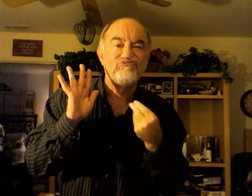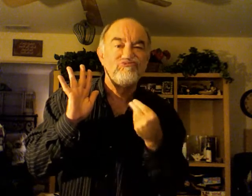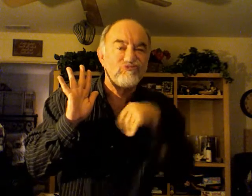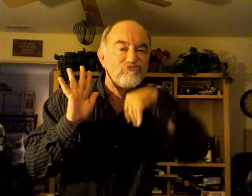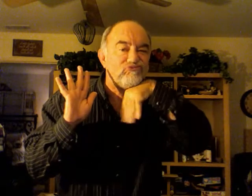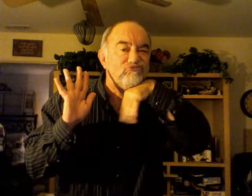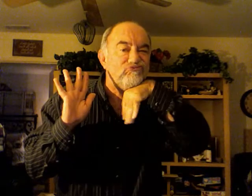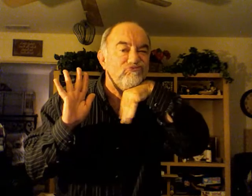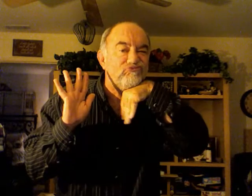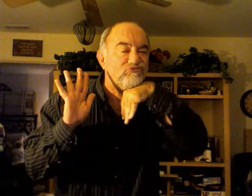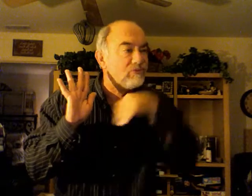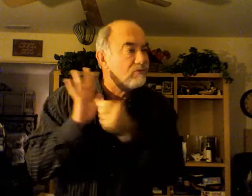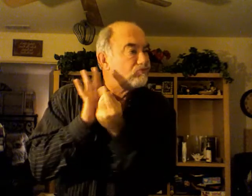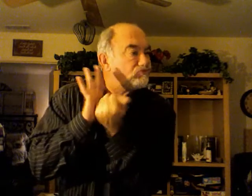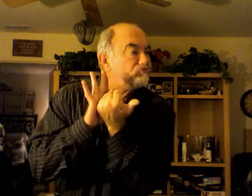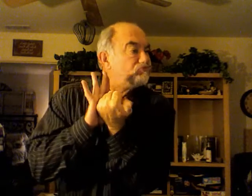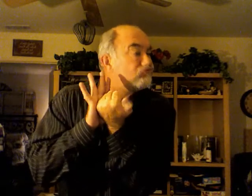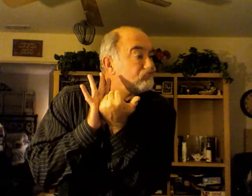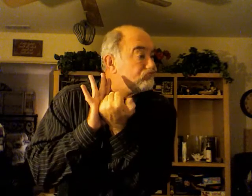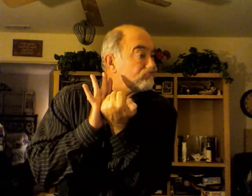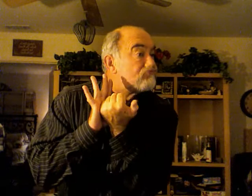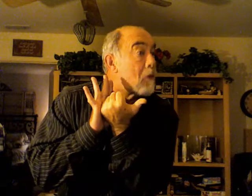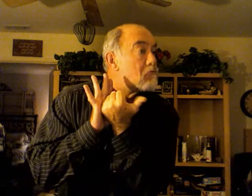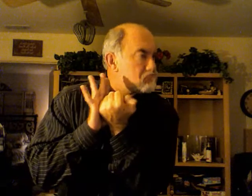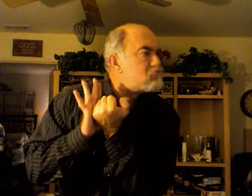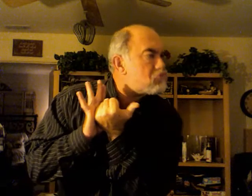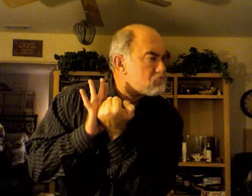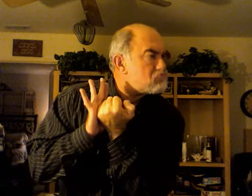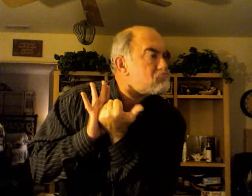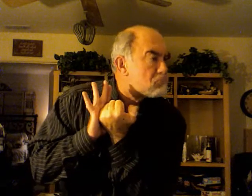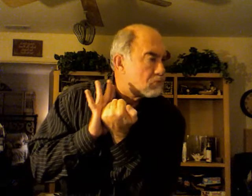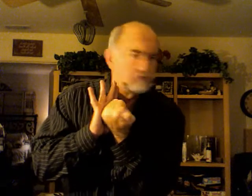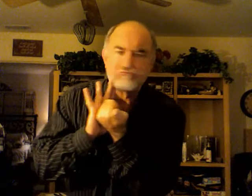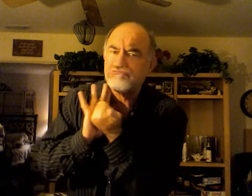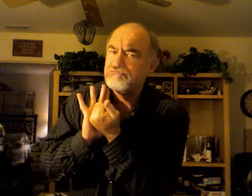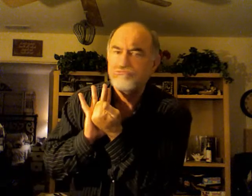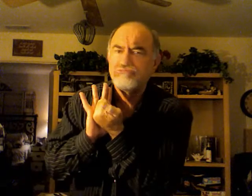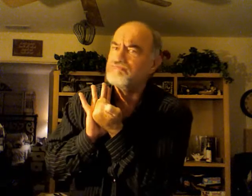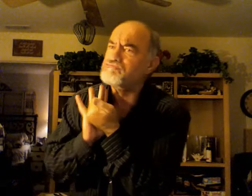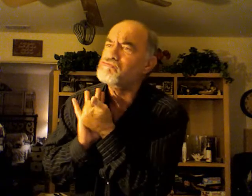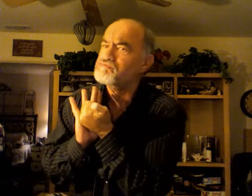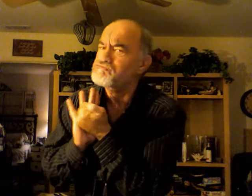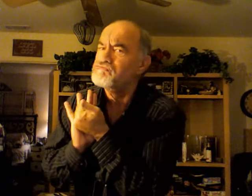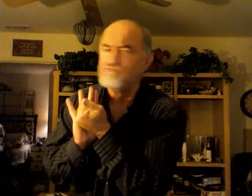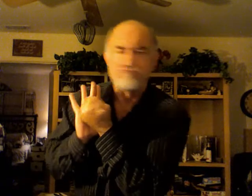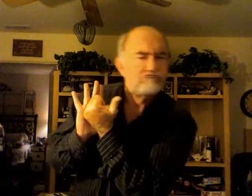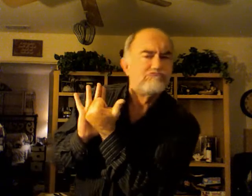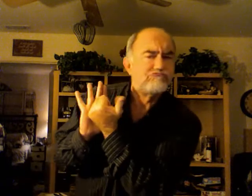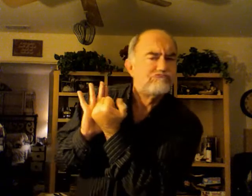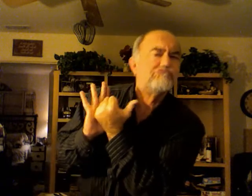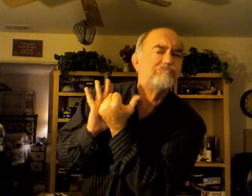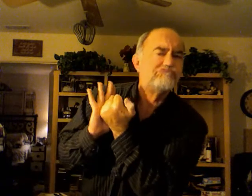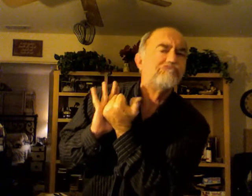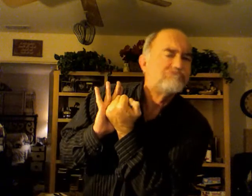He's got that waddle thing hanging down off of his chin. Gobble, gobble. Gobble. And these toppings include brown